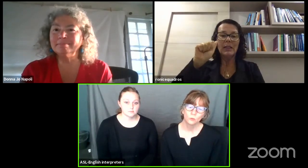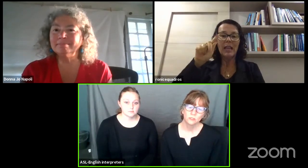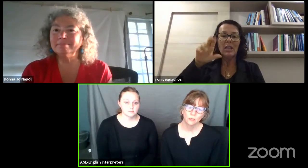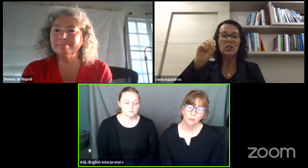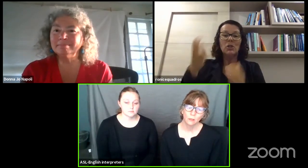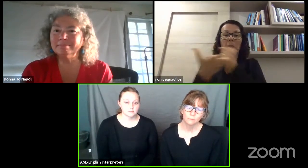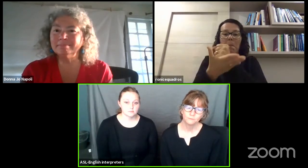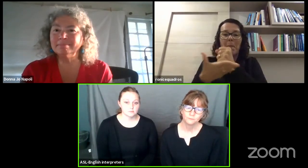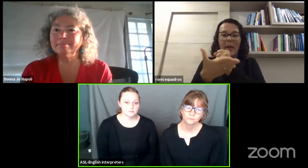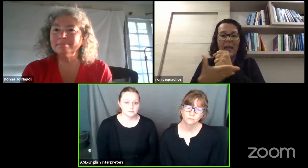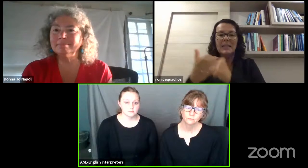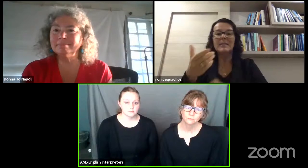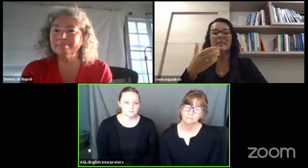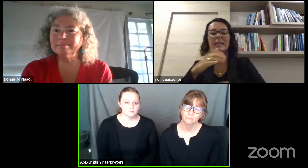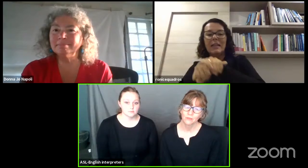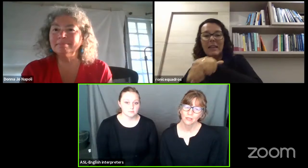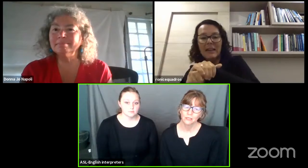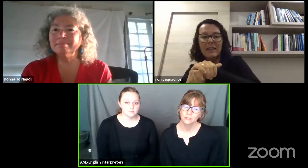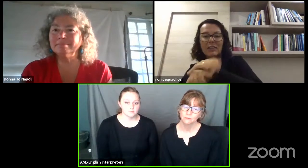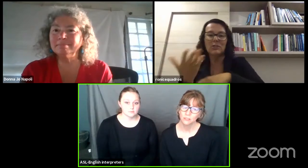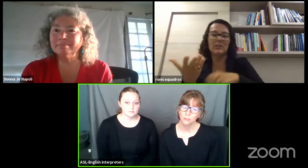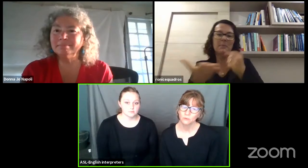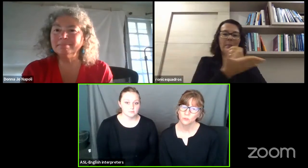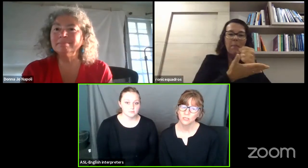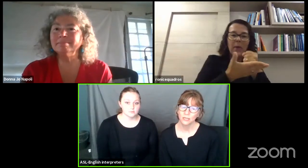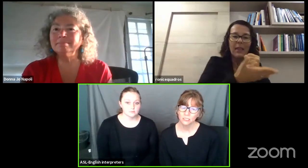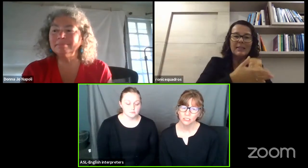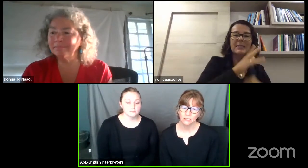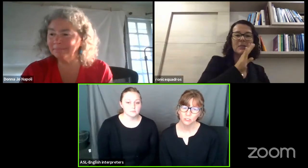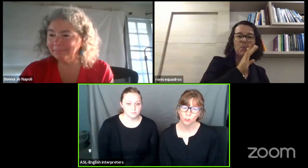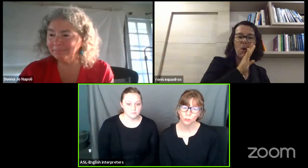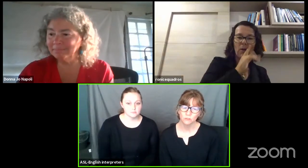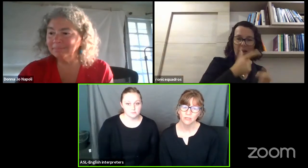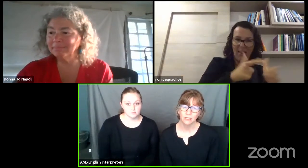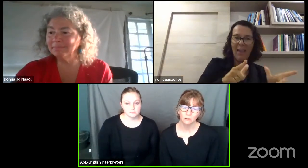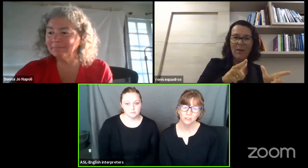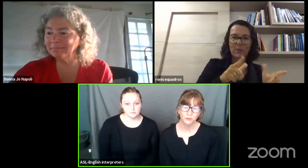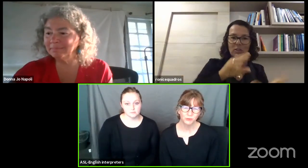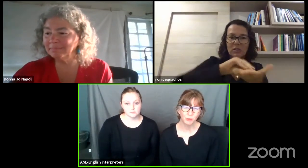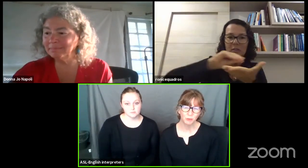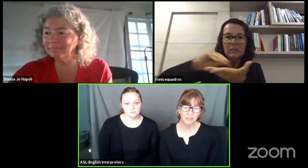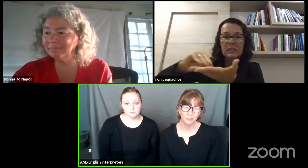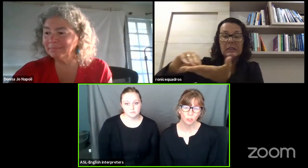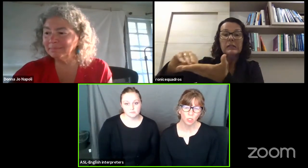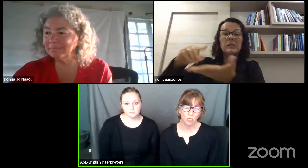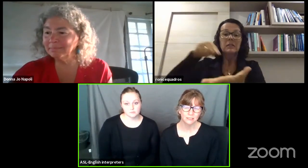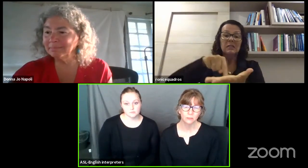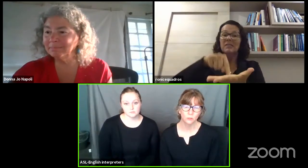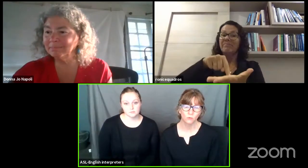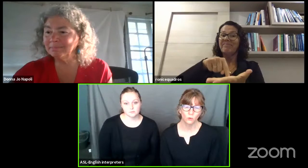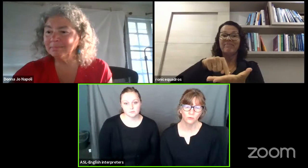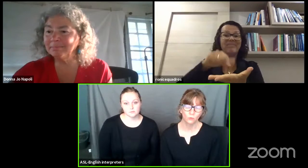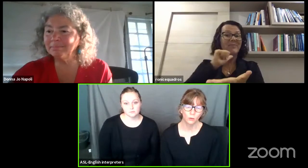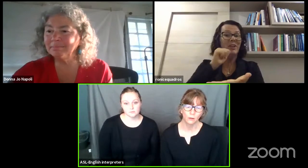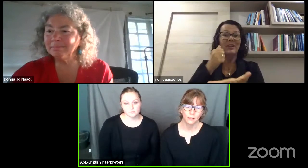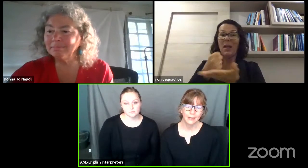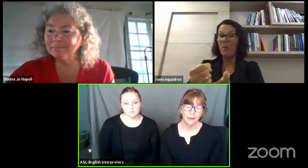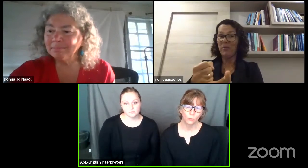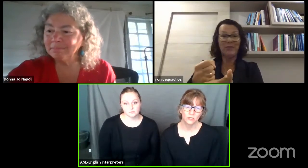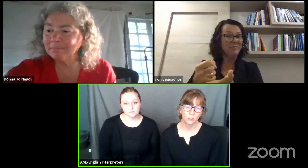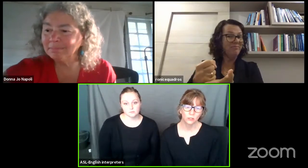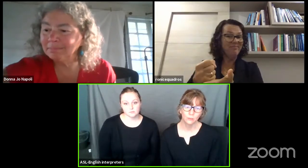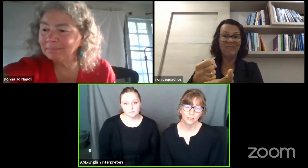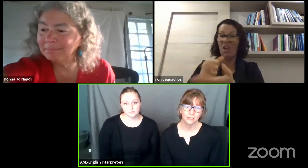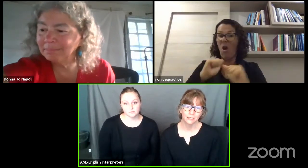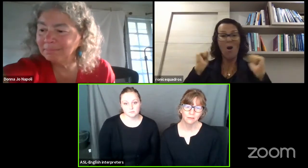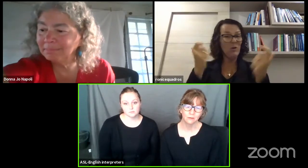we used a different type of notation in terms of English, spoken English glossing or so forth for